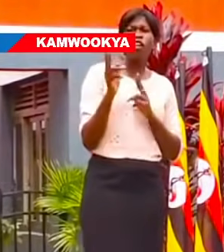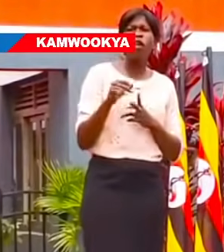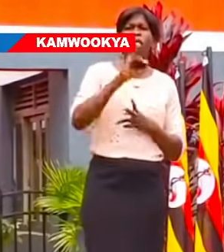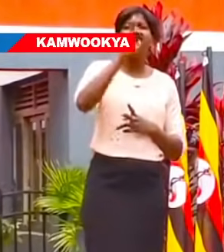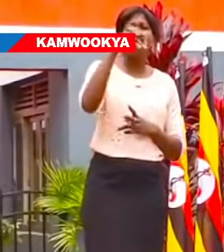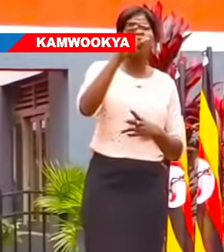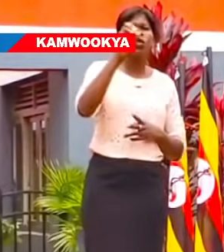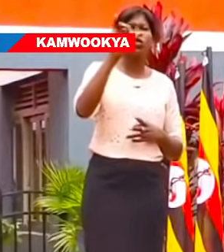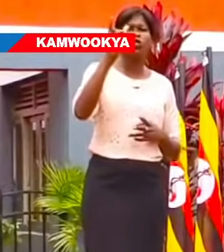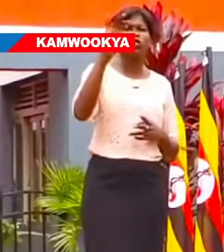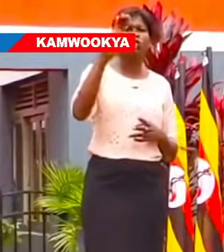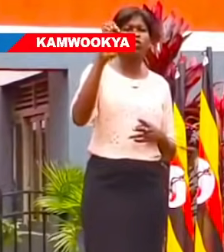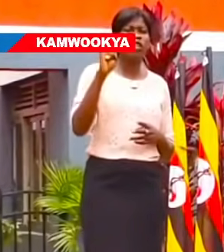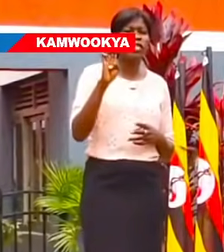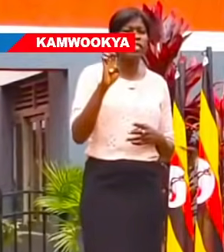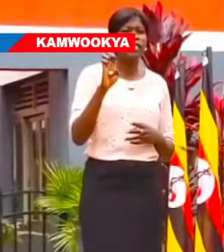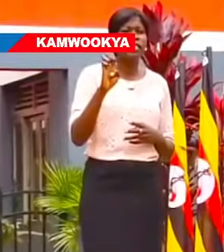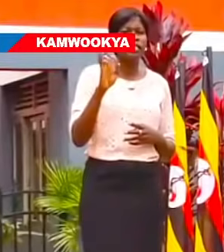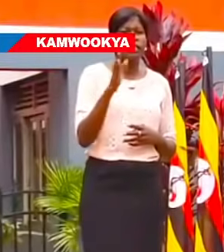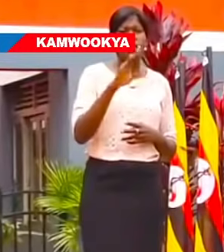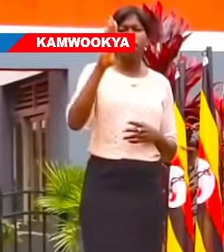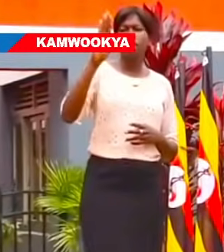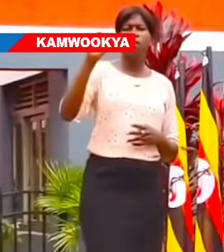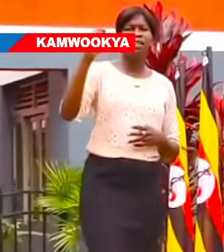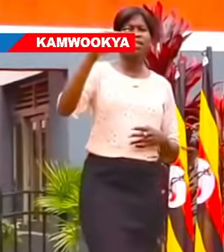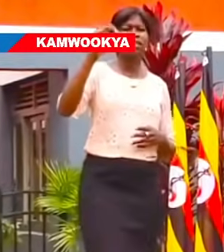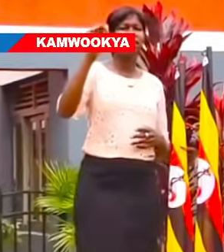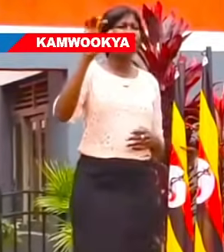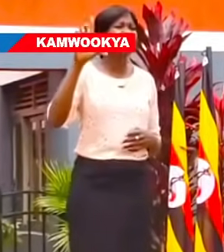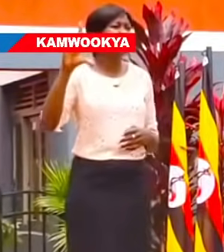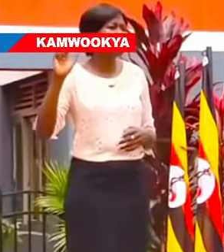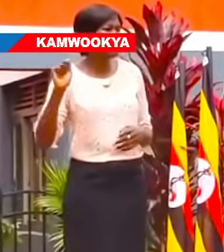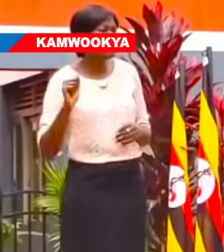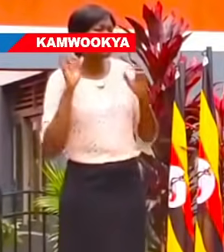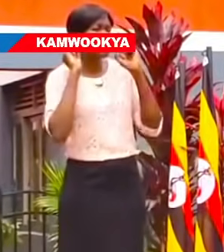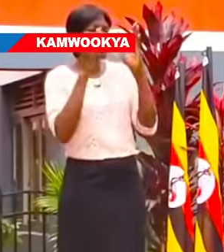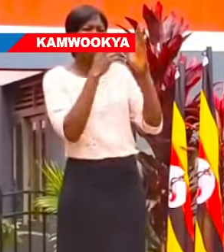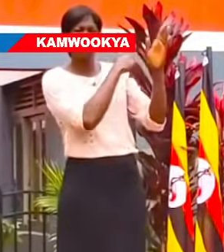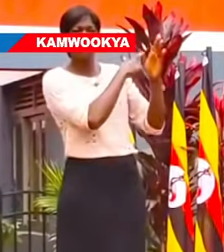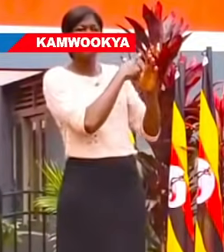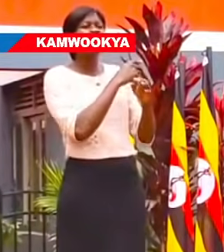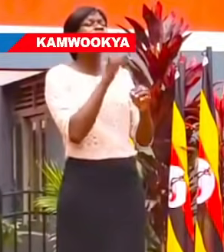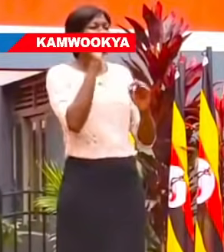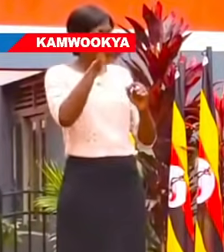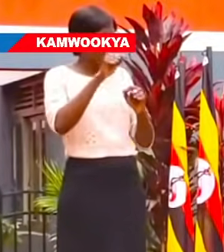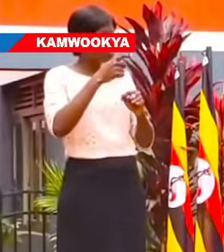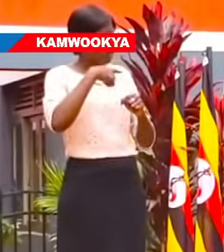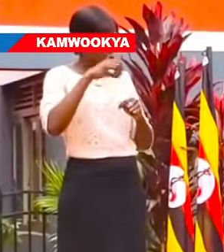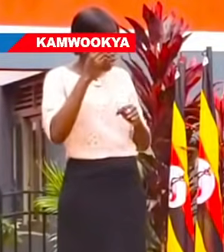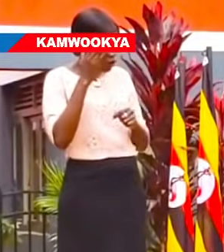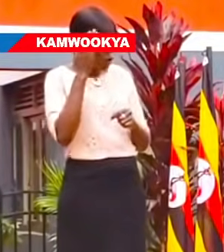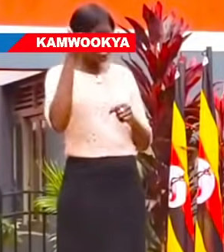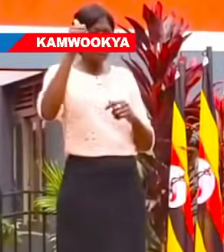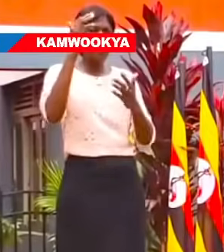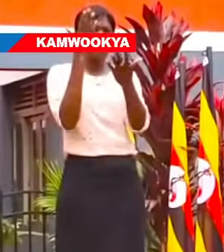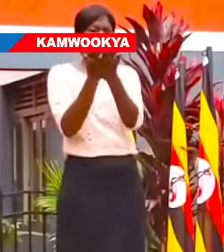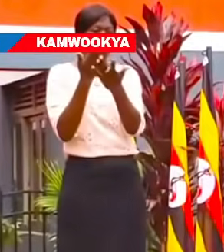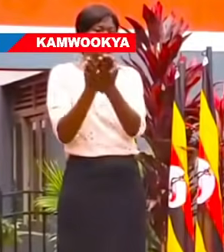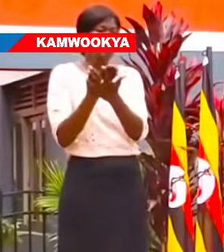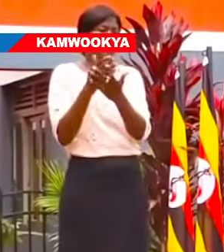I understand she has appealed, or she is appealing. It is within her right to do